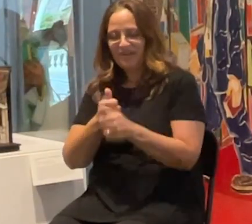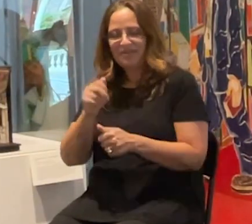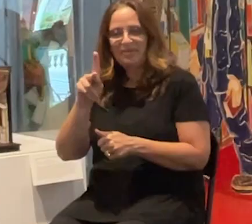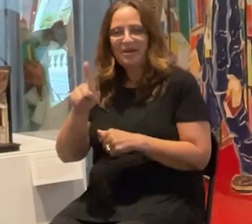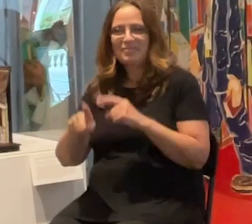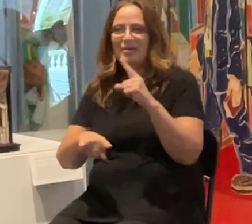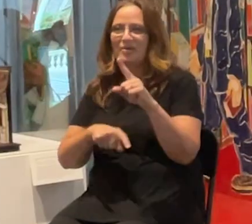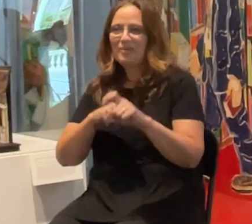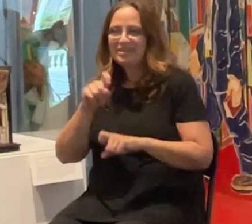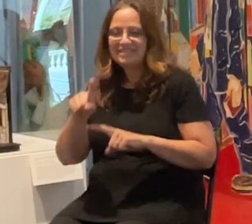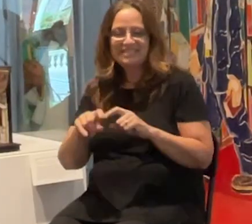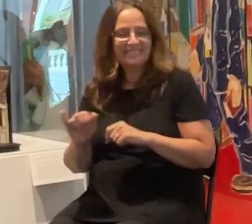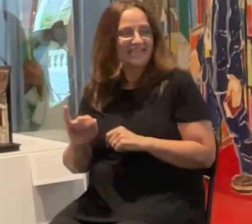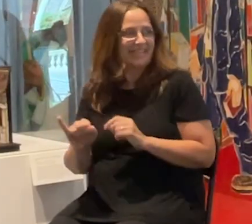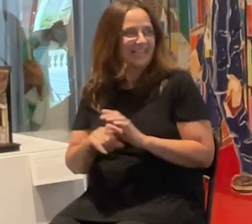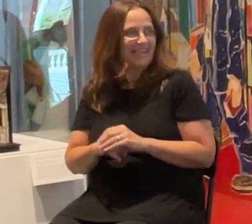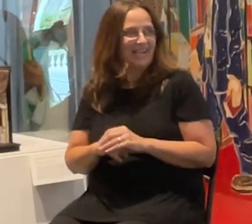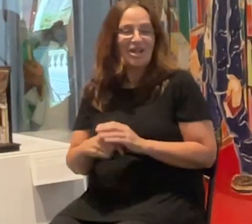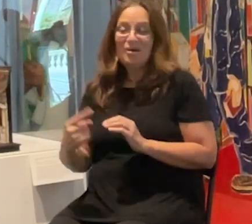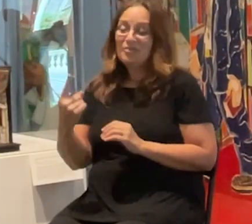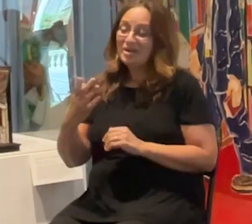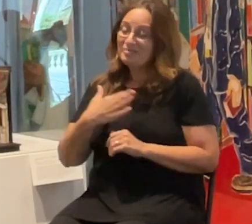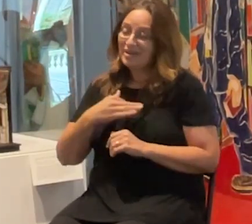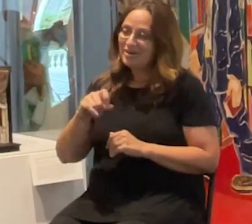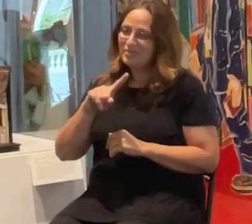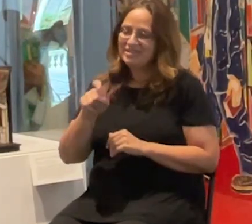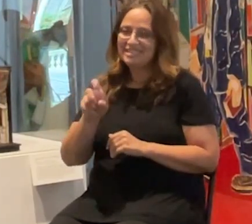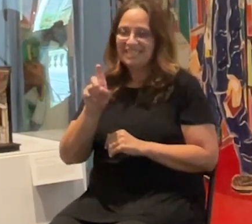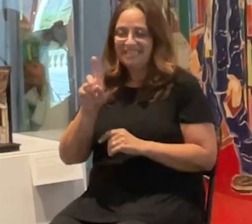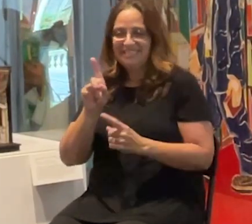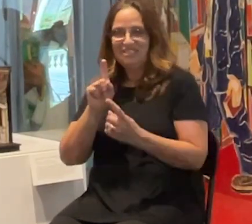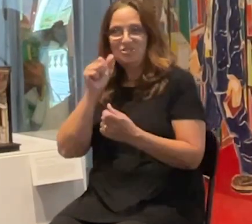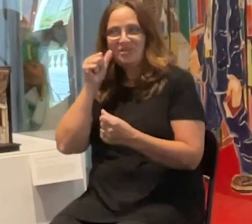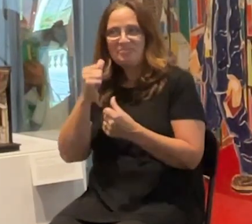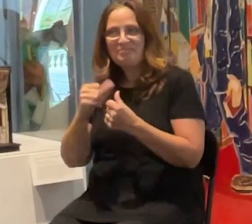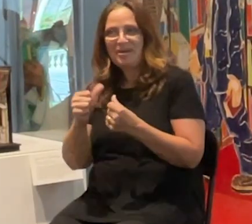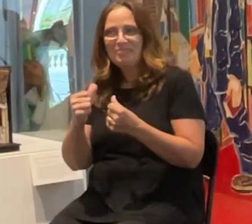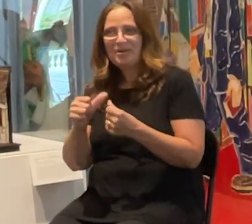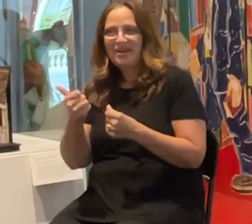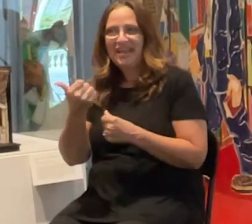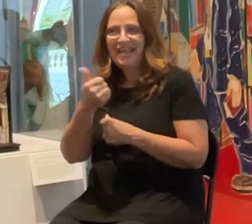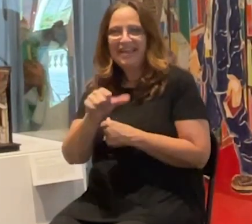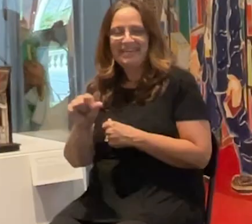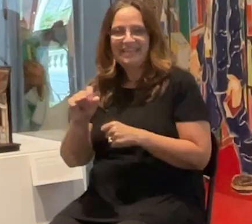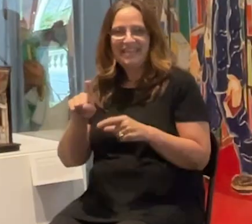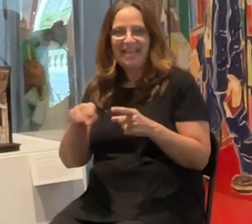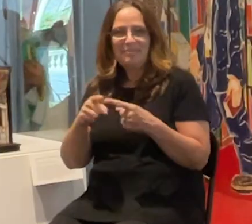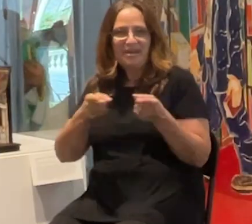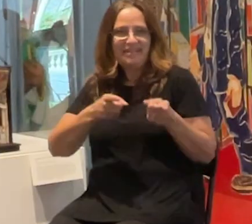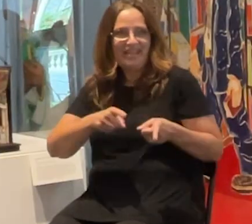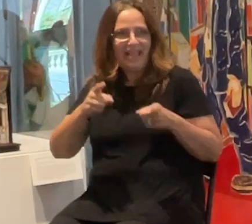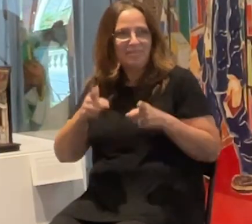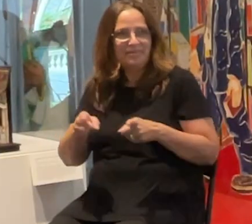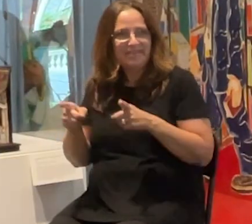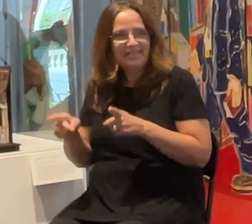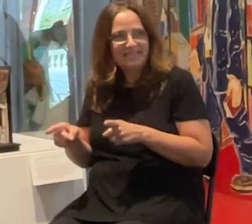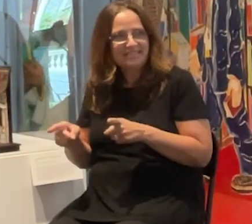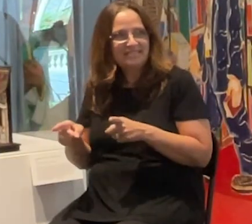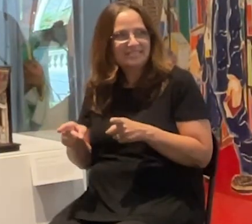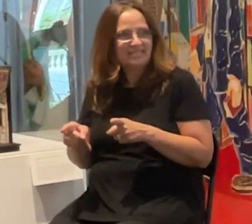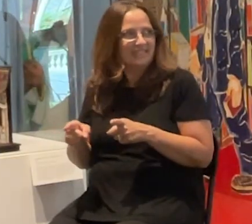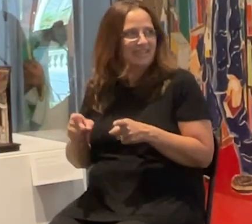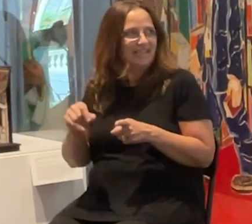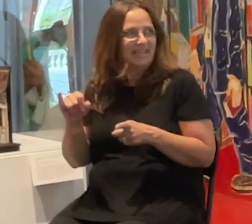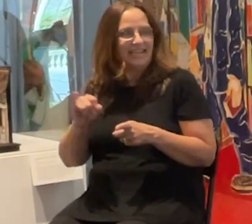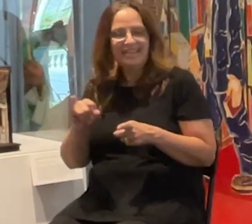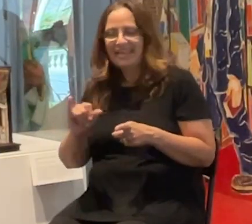Like, one of my questions was going to be, did you remember anything about the happenings, if you've ever heard of, like, down in